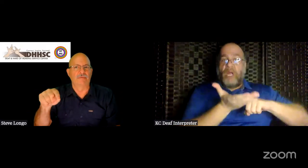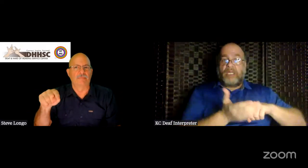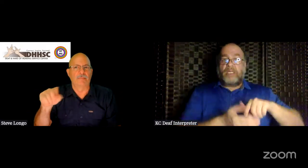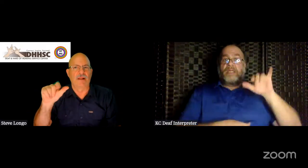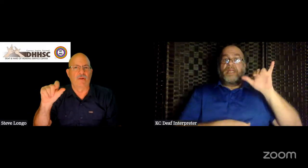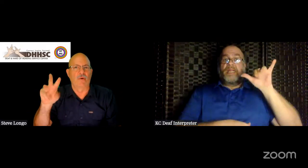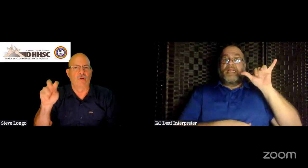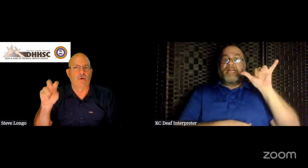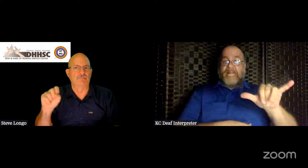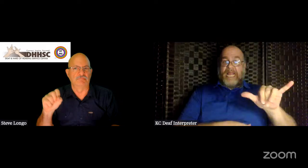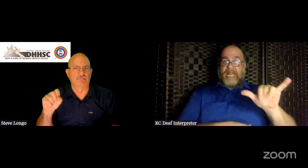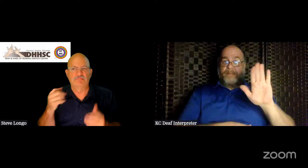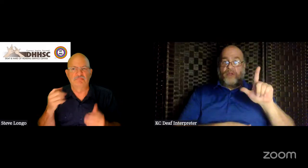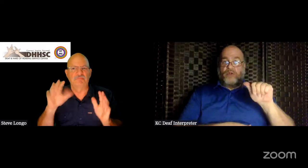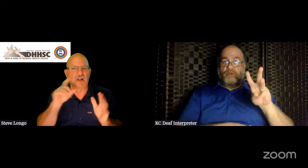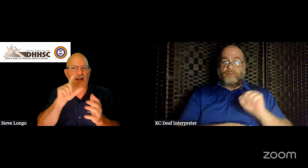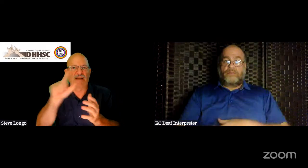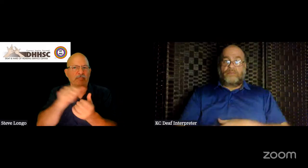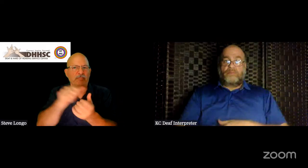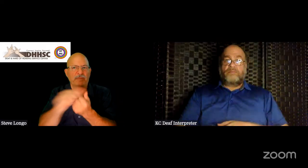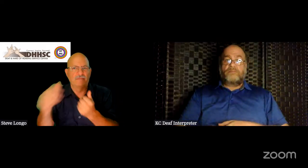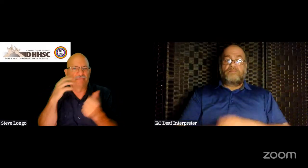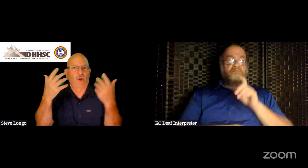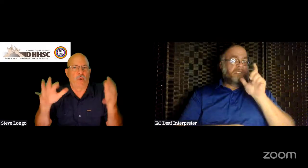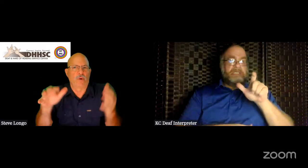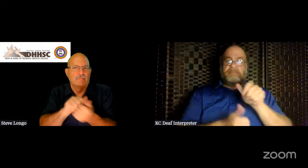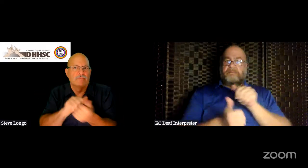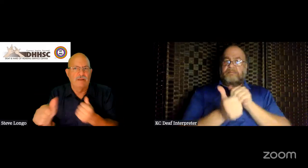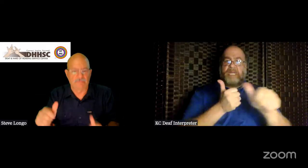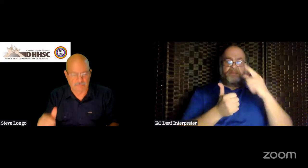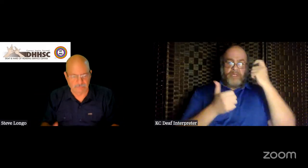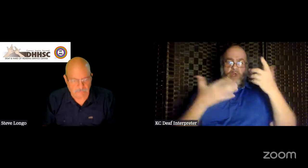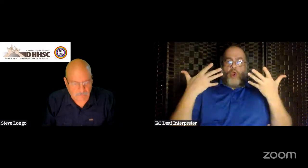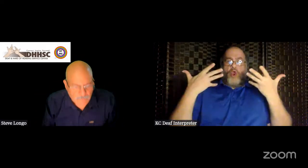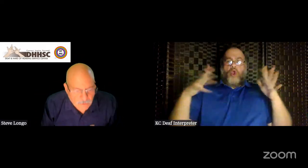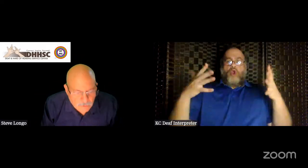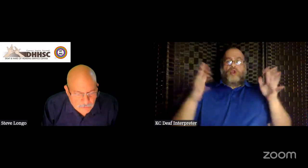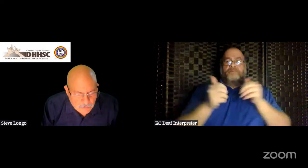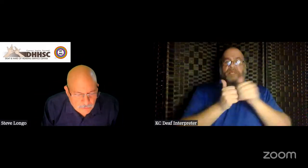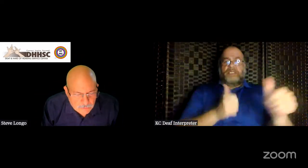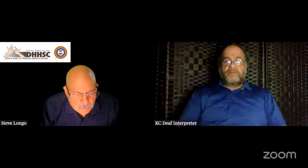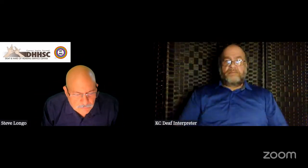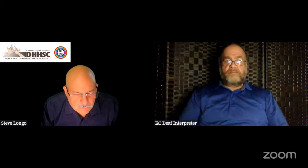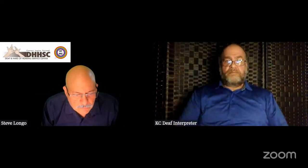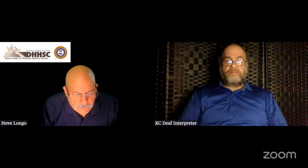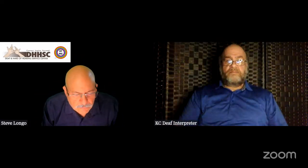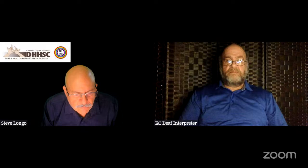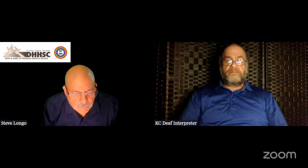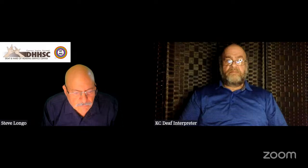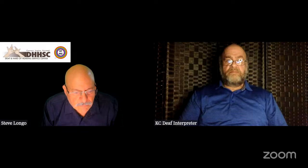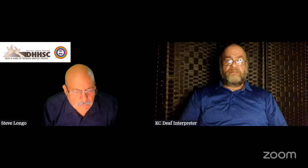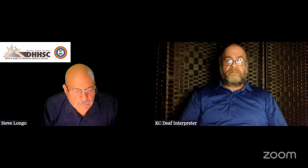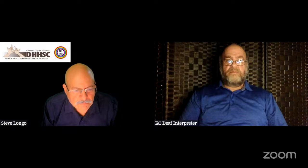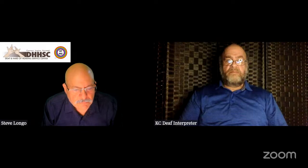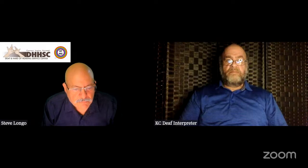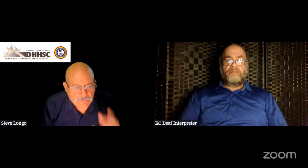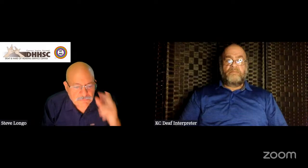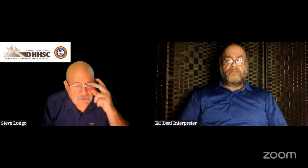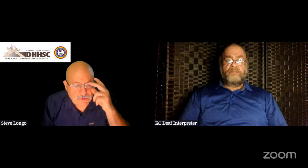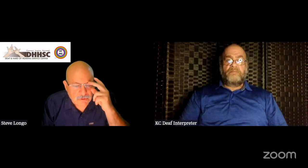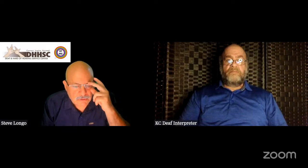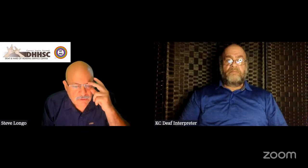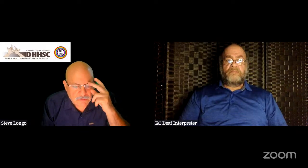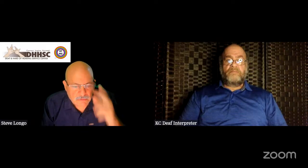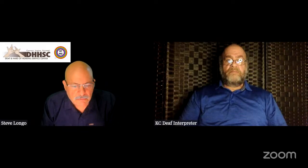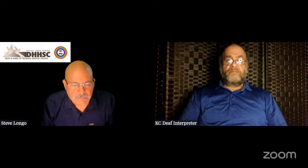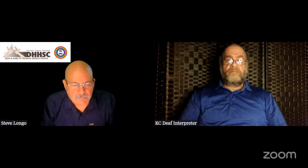motions are clear. We want to vote to recognize those aspects of the bylaws. They have already been passed.